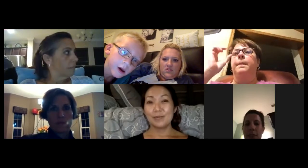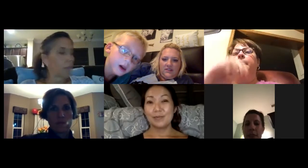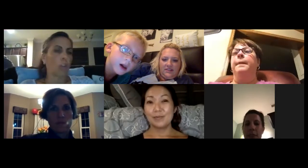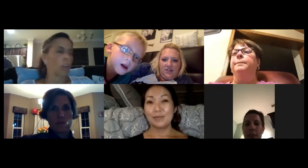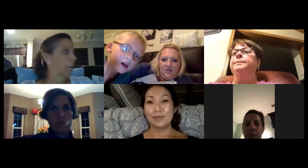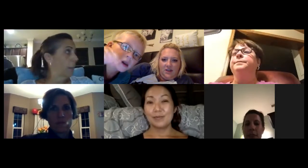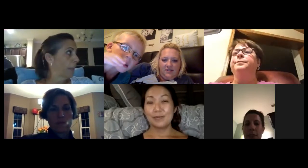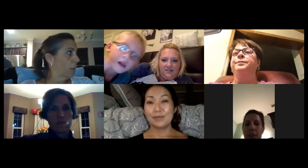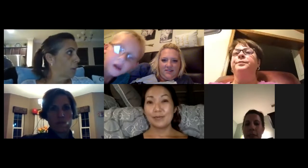Jocelyn, you good?